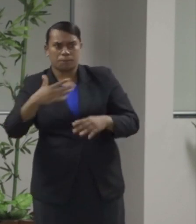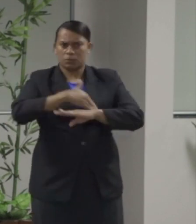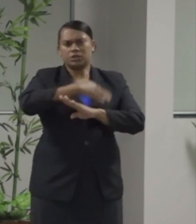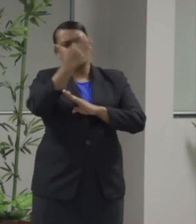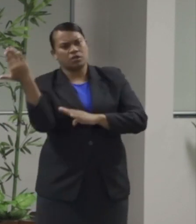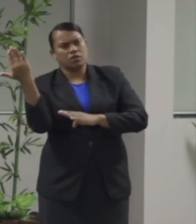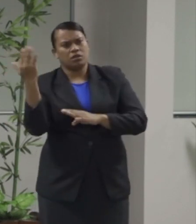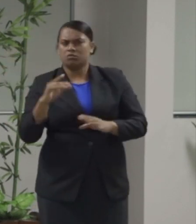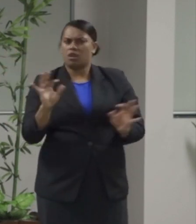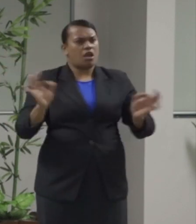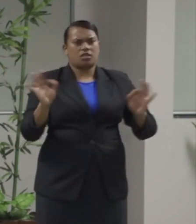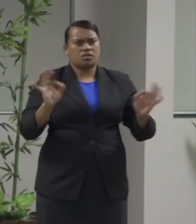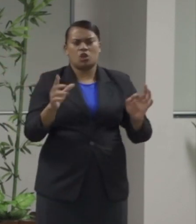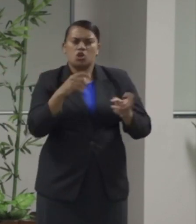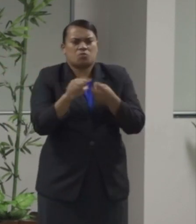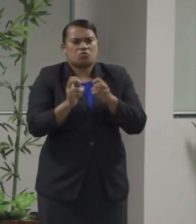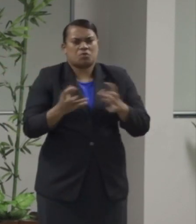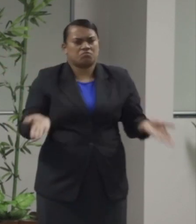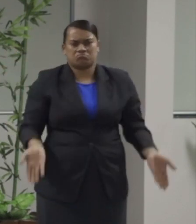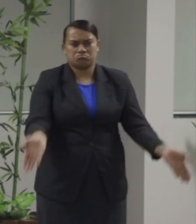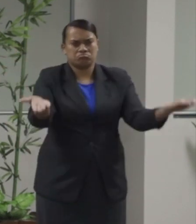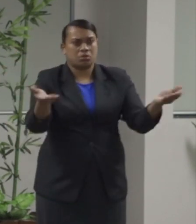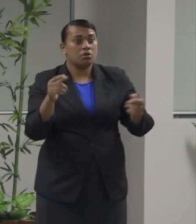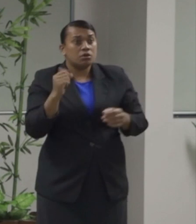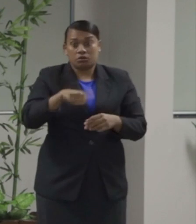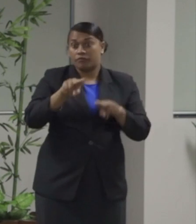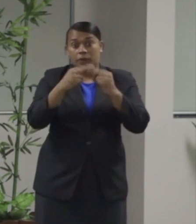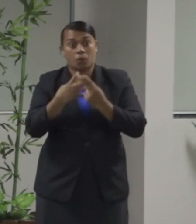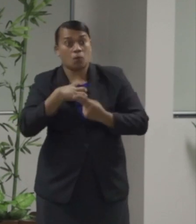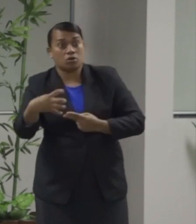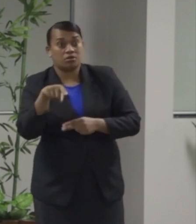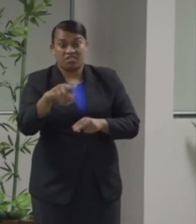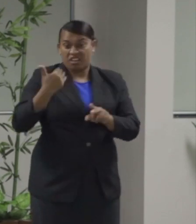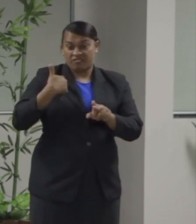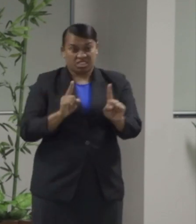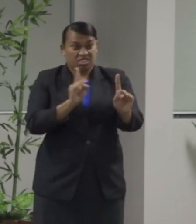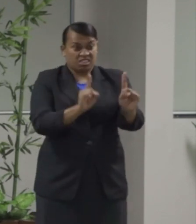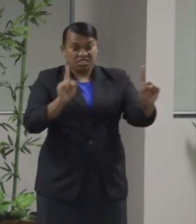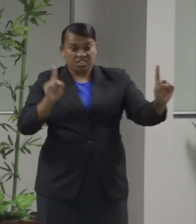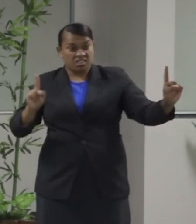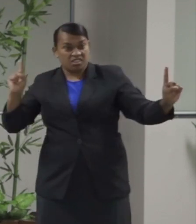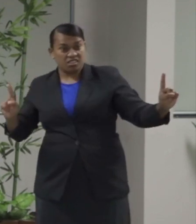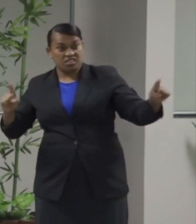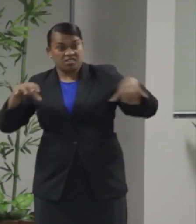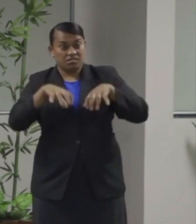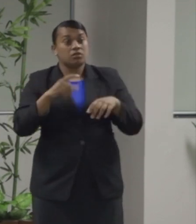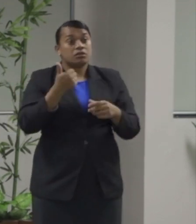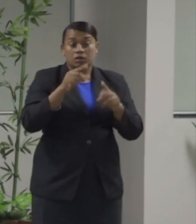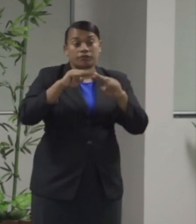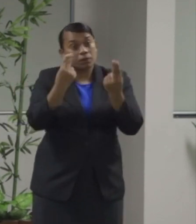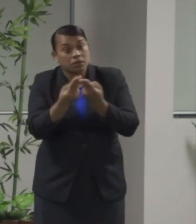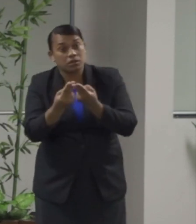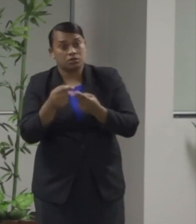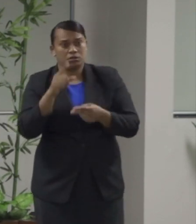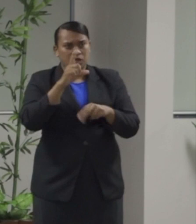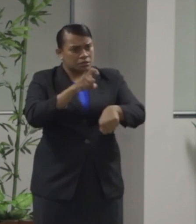social consequences. More families living in closer proximity and spending more time in confined spaces